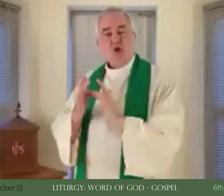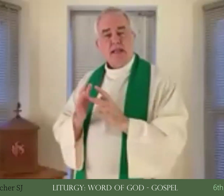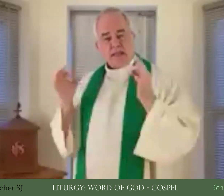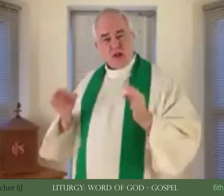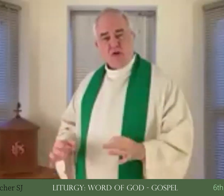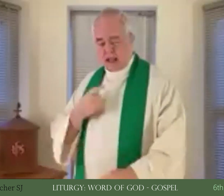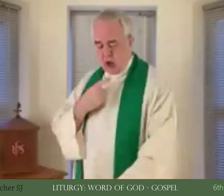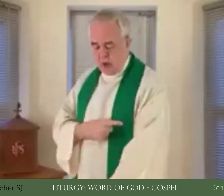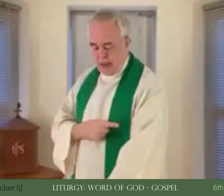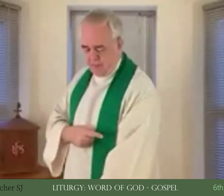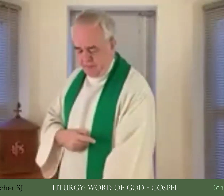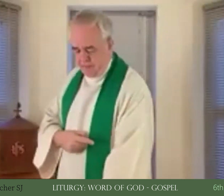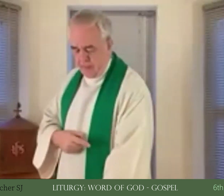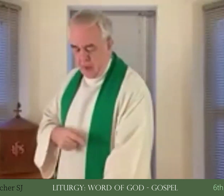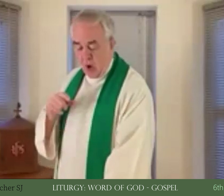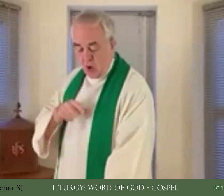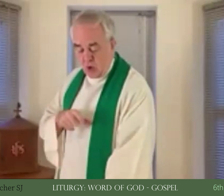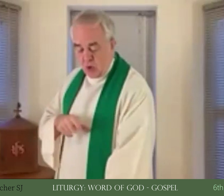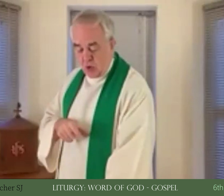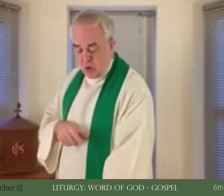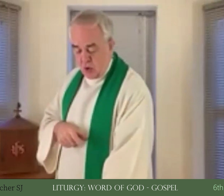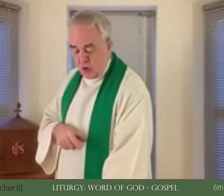Jesus strictly told him, "Do